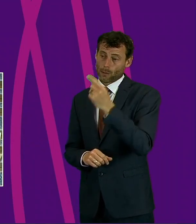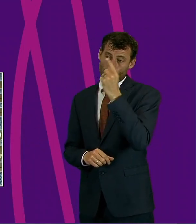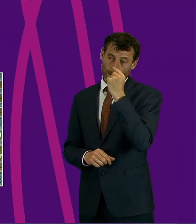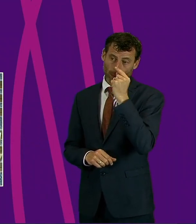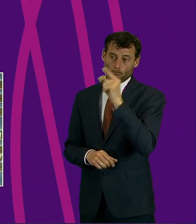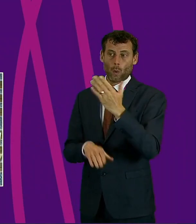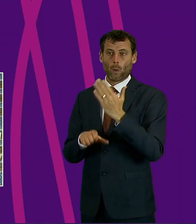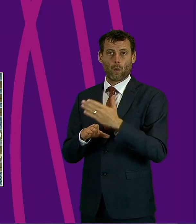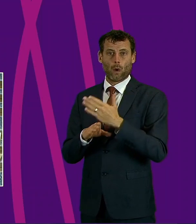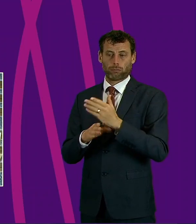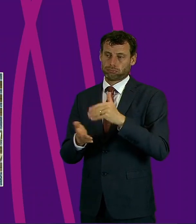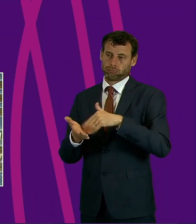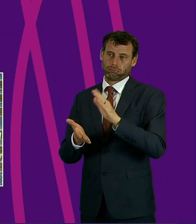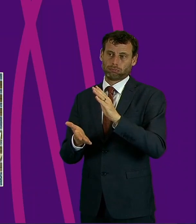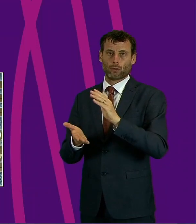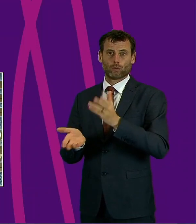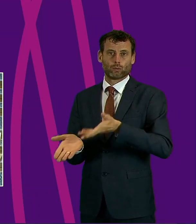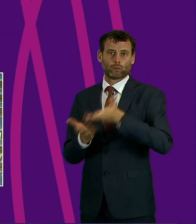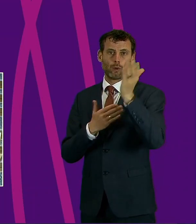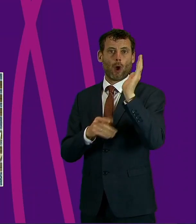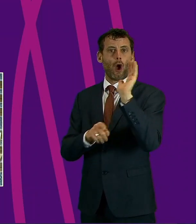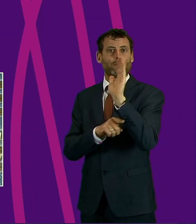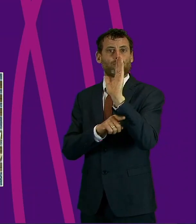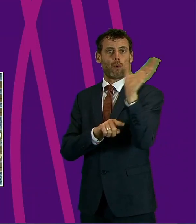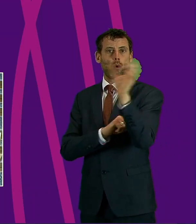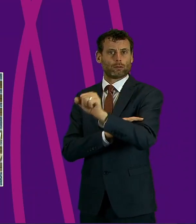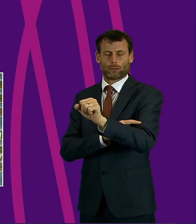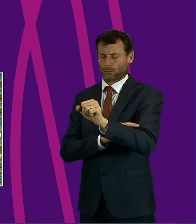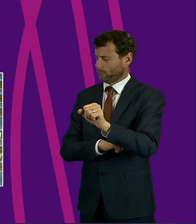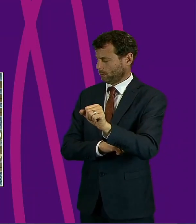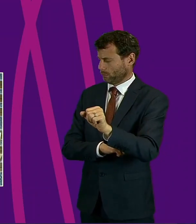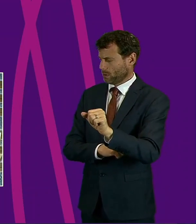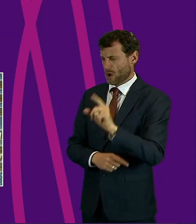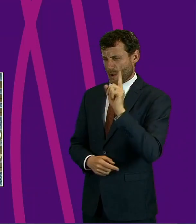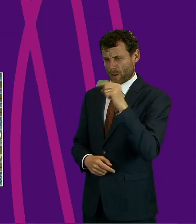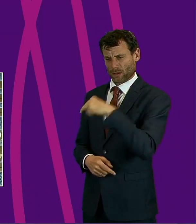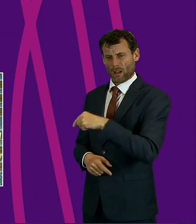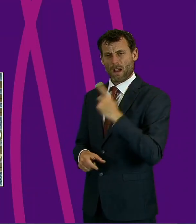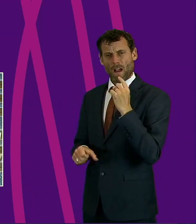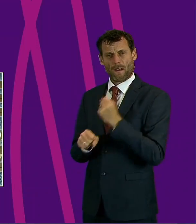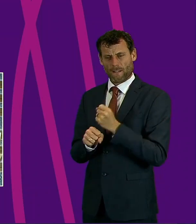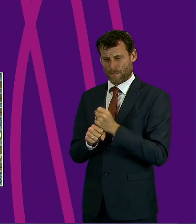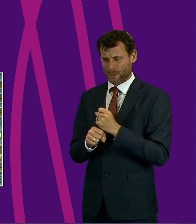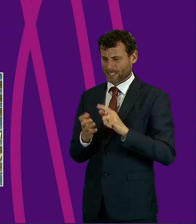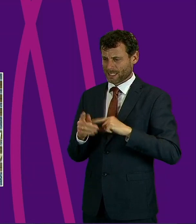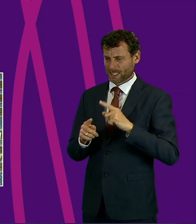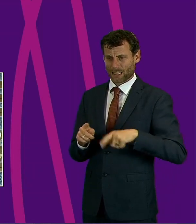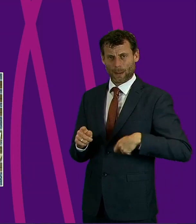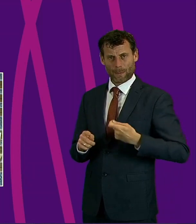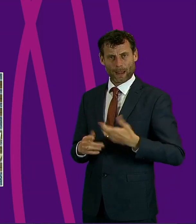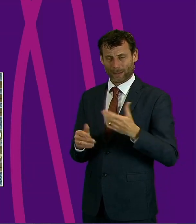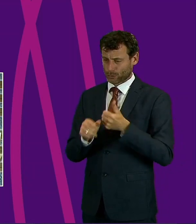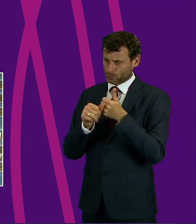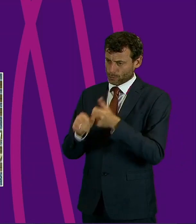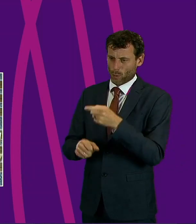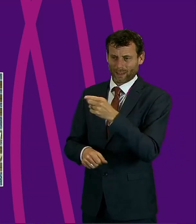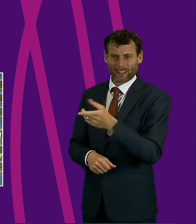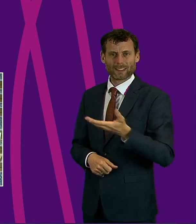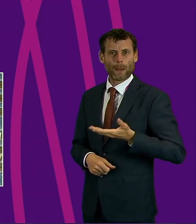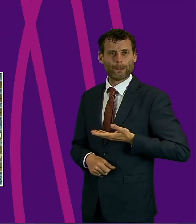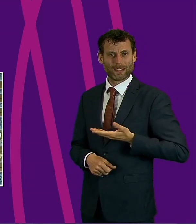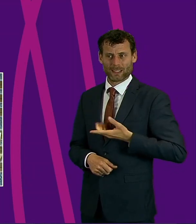despite the huge support this industry received and receives from the UK taxpayer. That means that